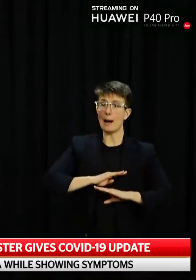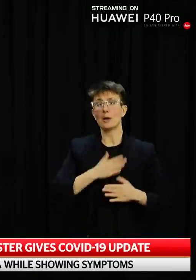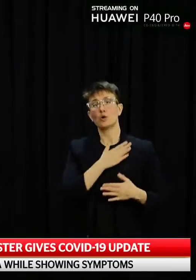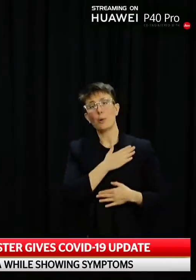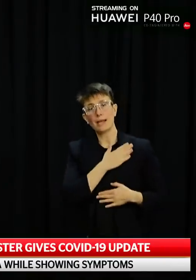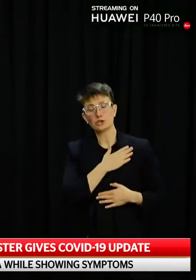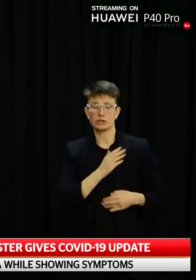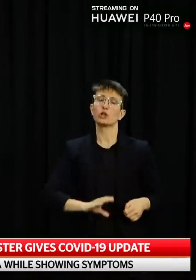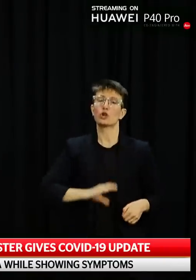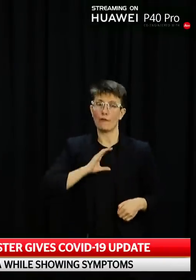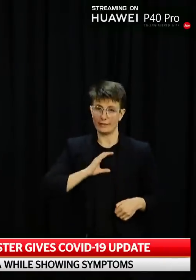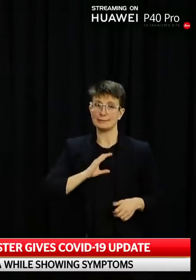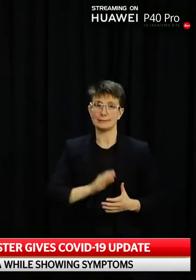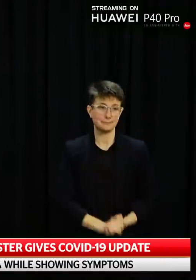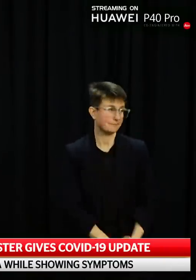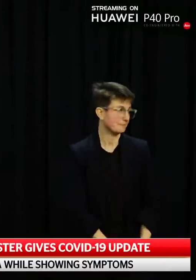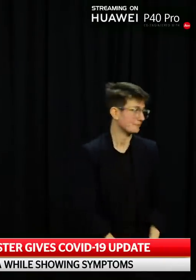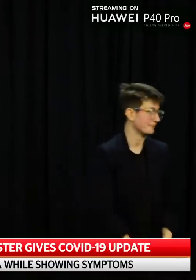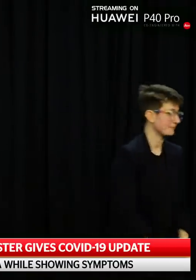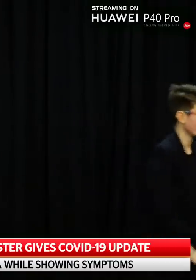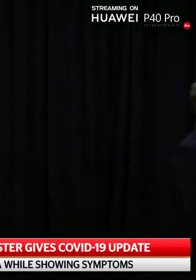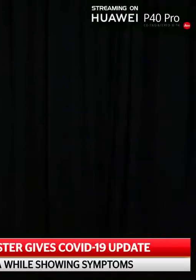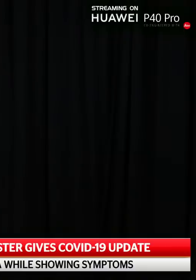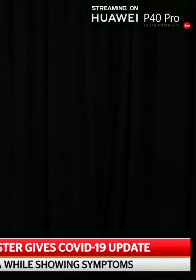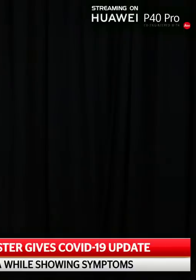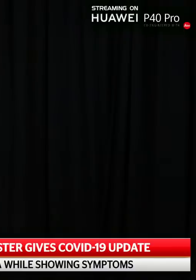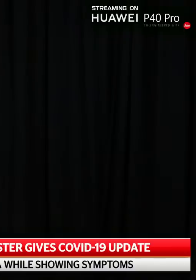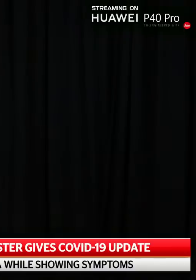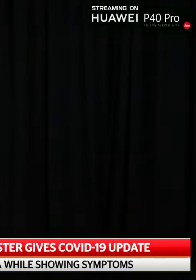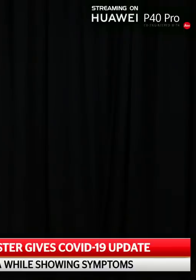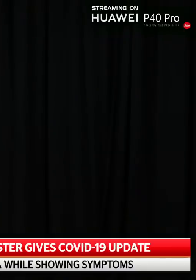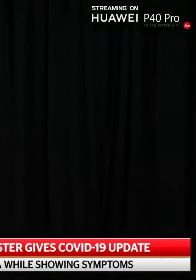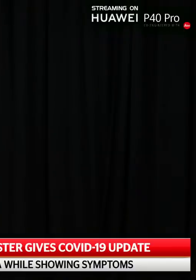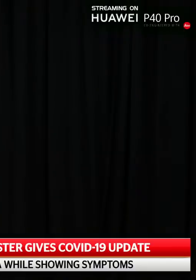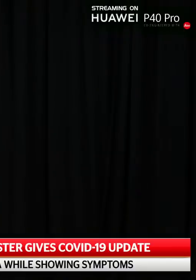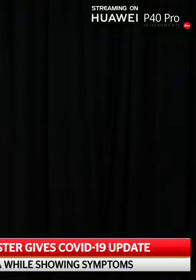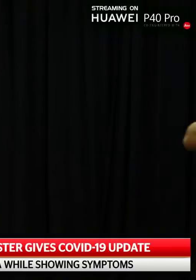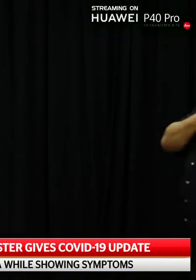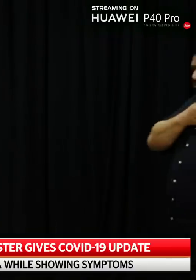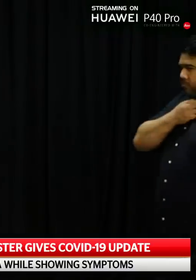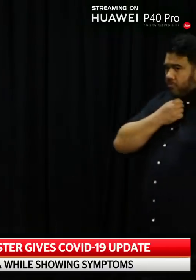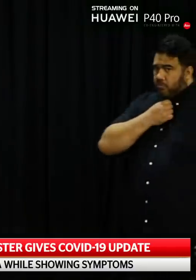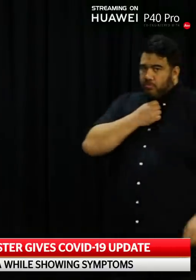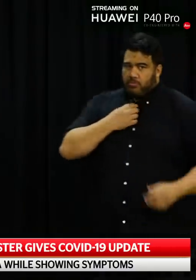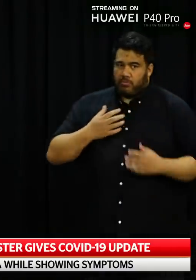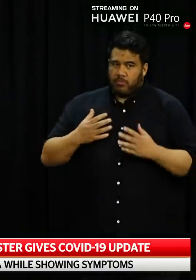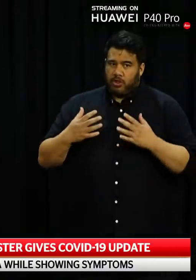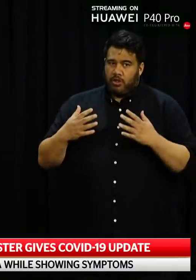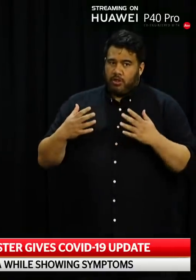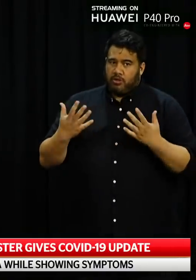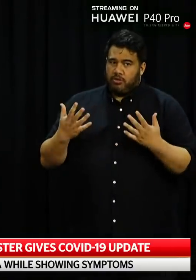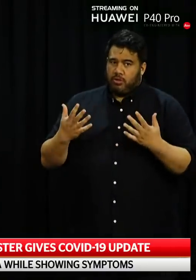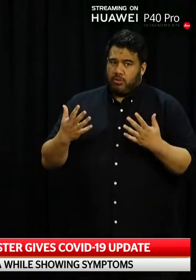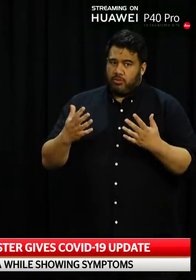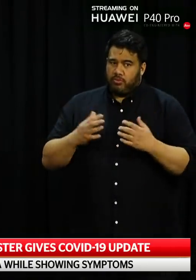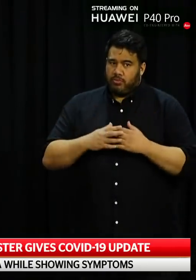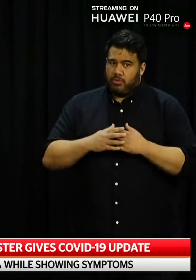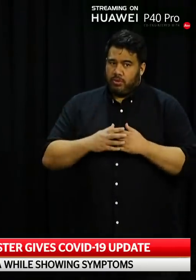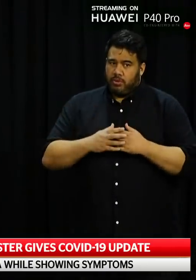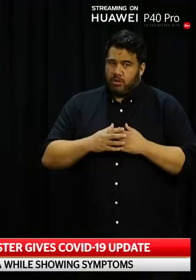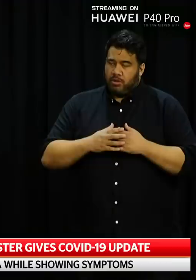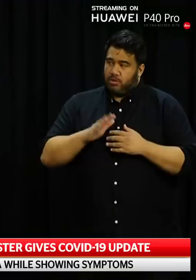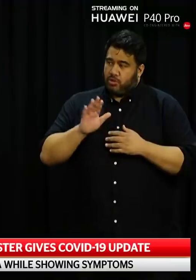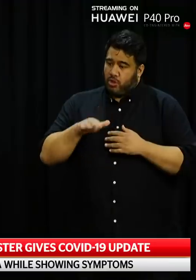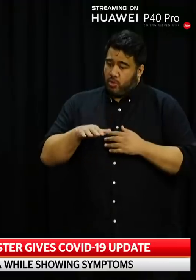our intended style. Can you give New Zealanders an assurance that it will only be the police enforcing then, that the Defence Force are only